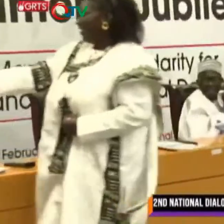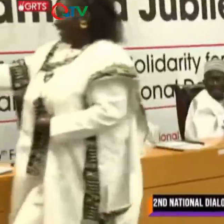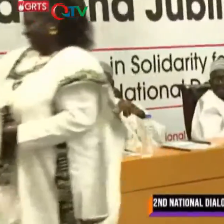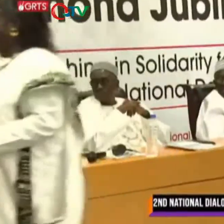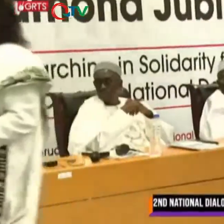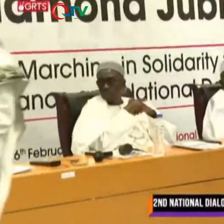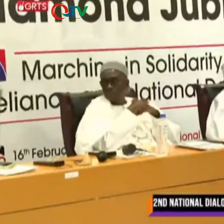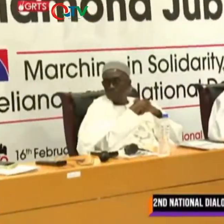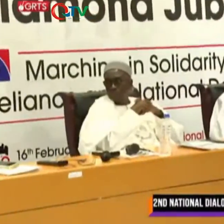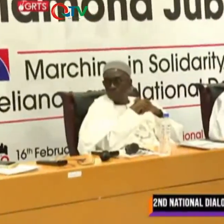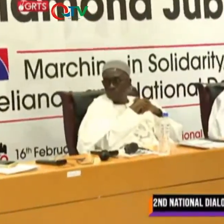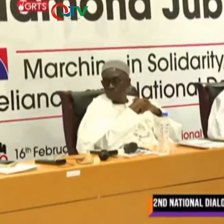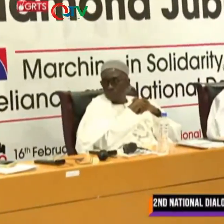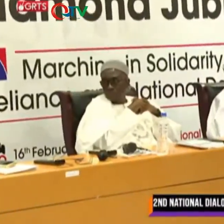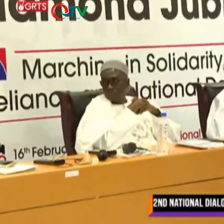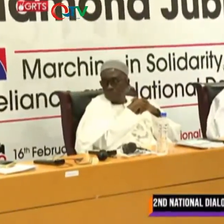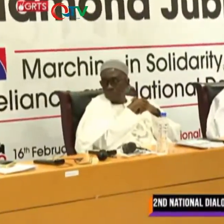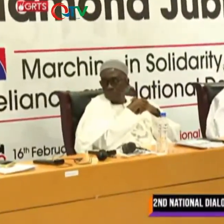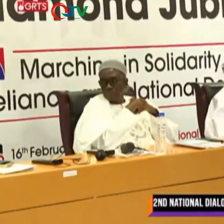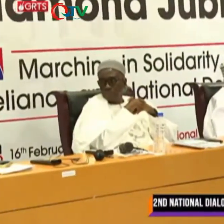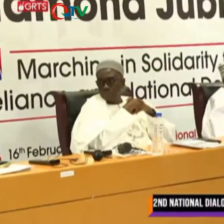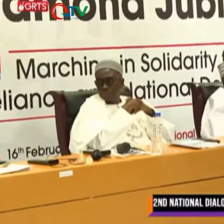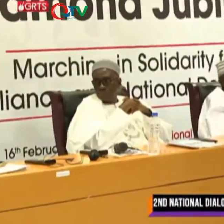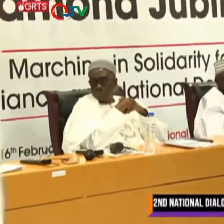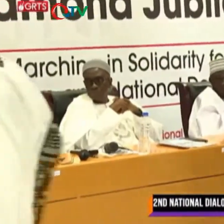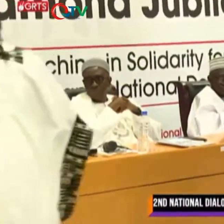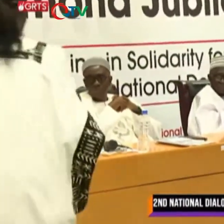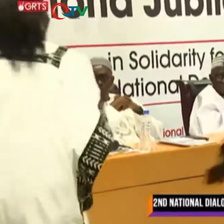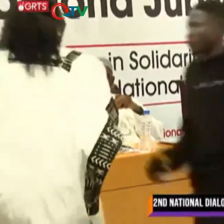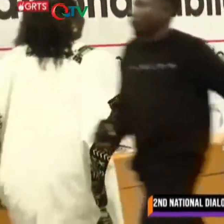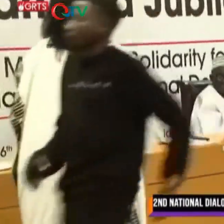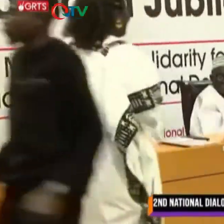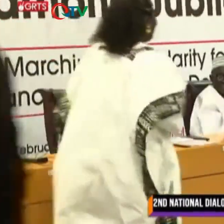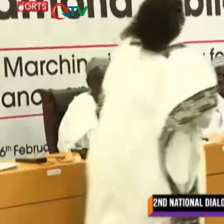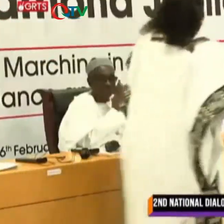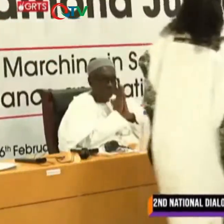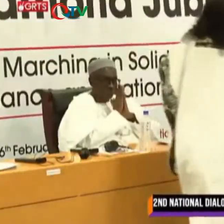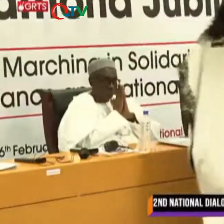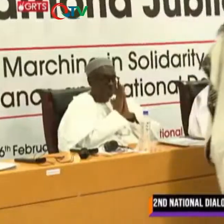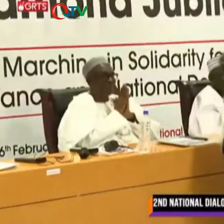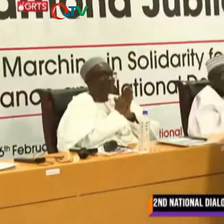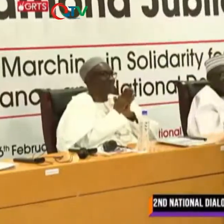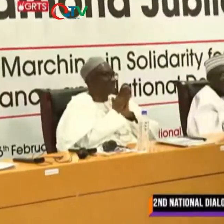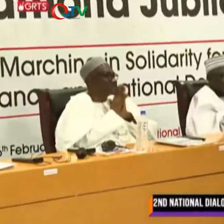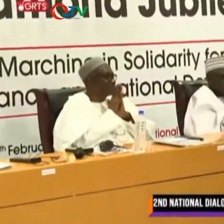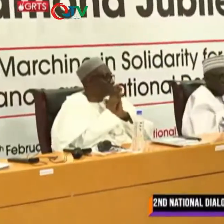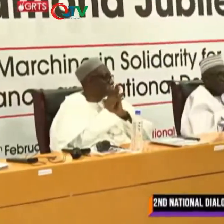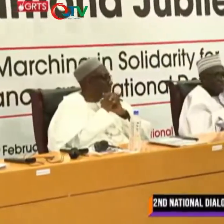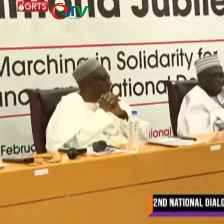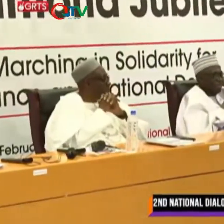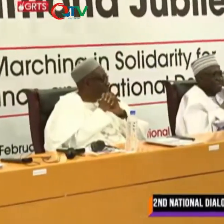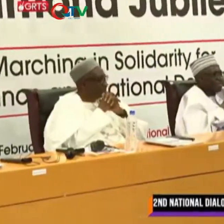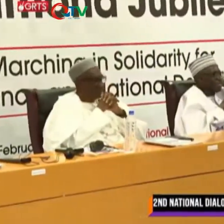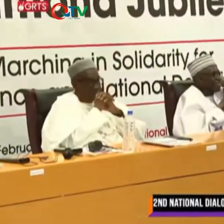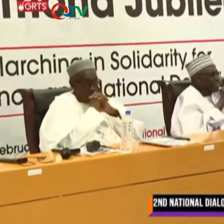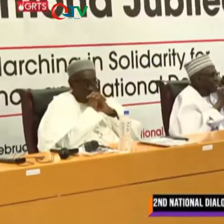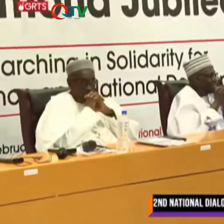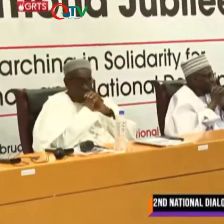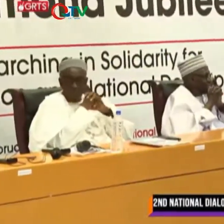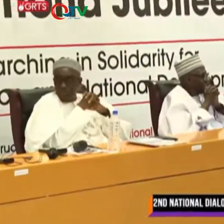legal framework for our constitutional law as a guarantor of peace and understanding. So at the end of the day, the